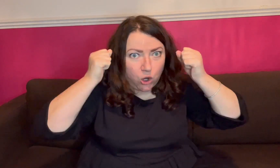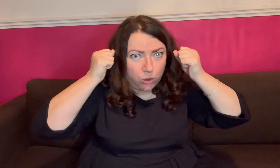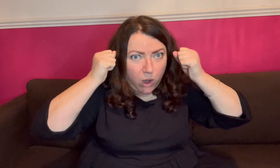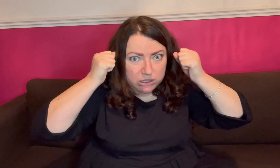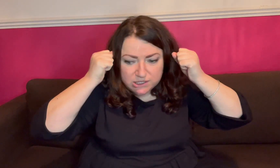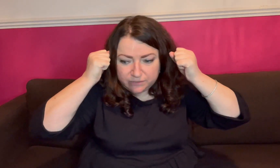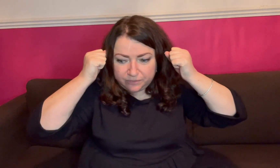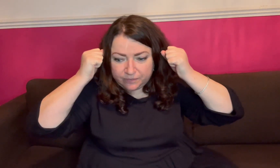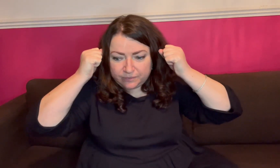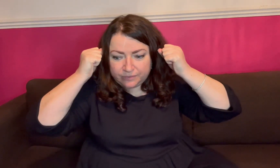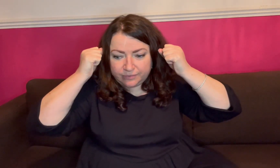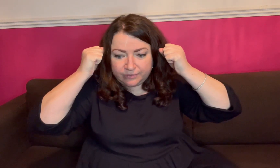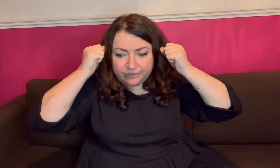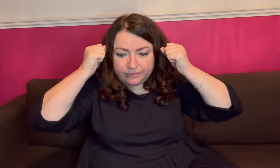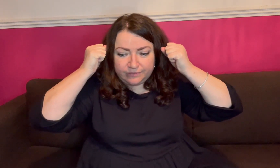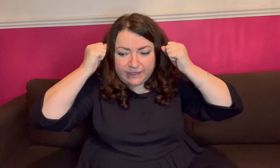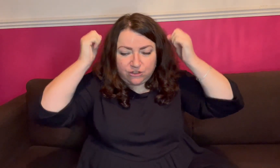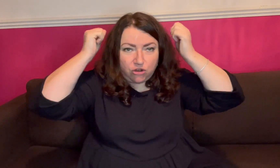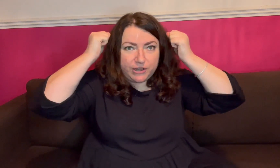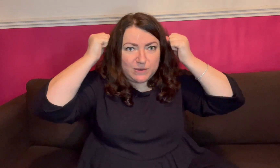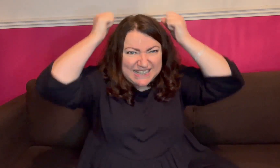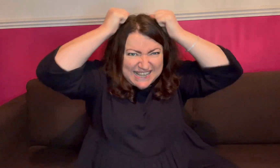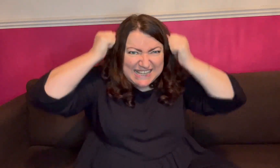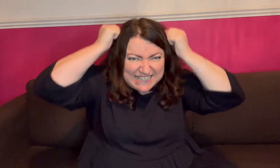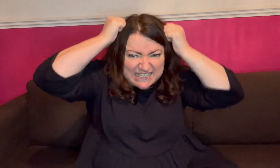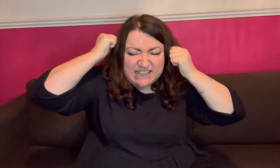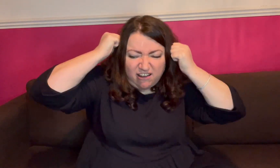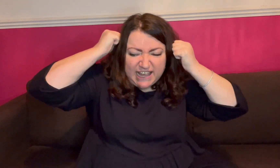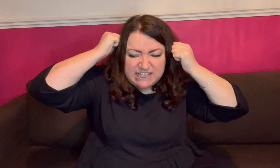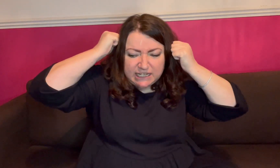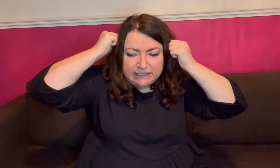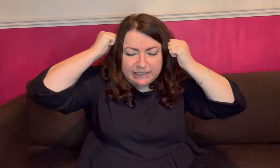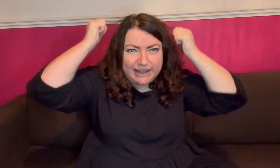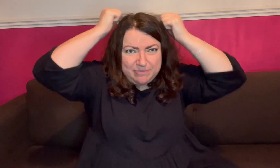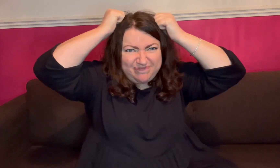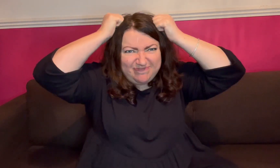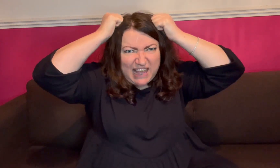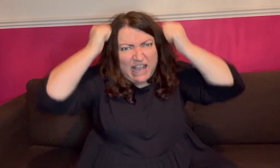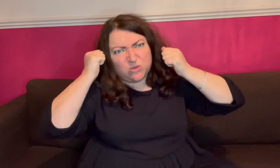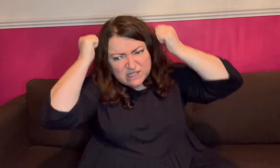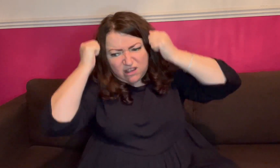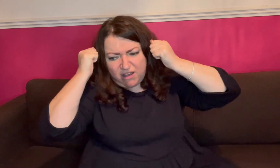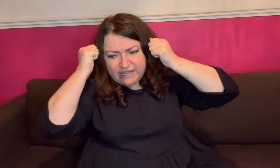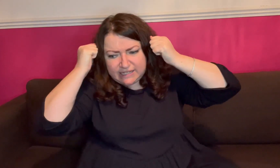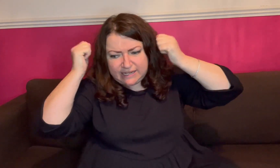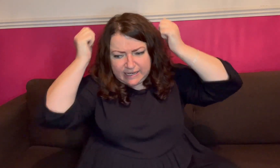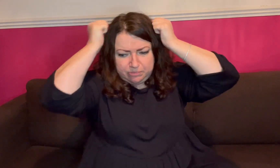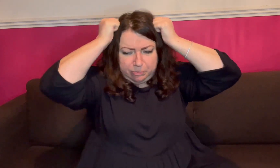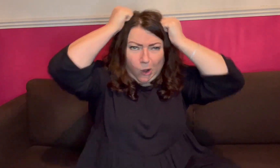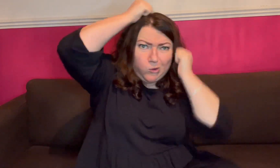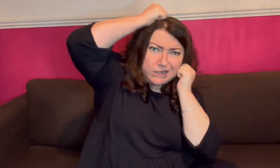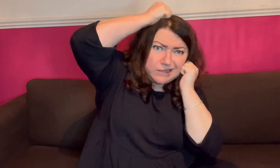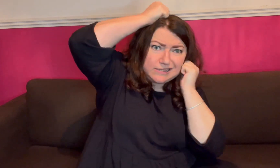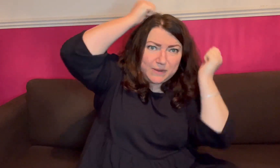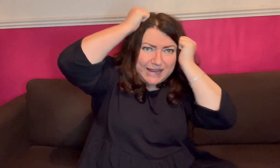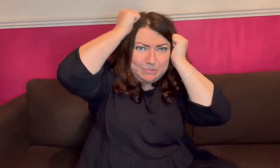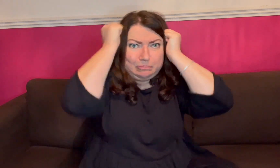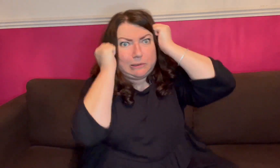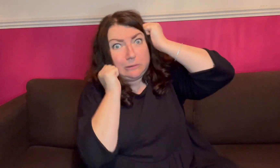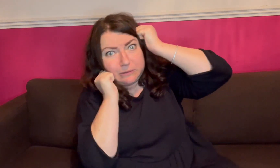at once. He tried with his ears inside and then outside, and he pulled it this way and he pulled it